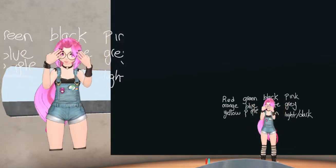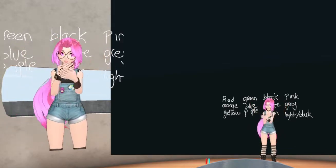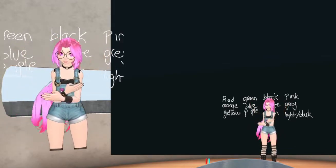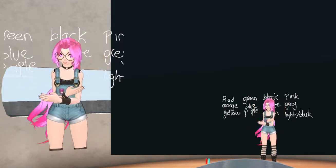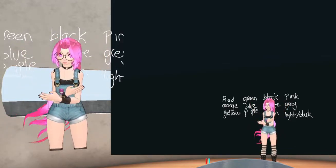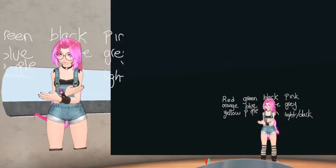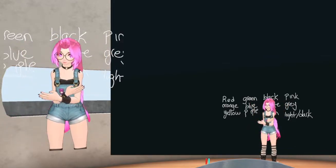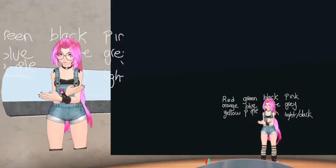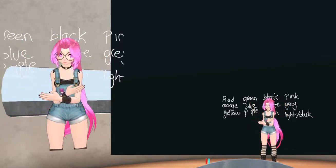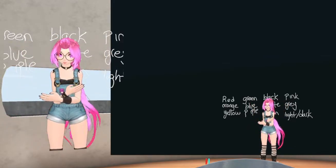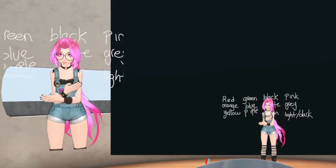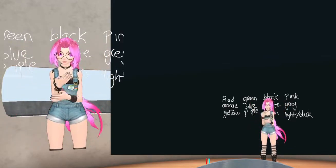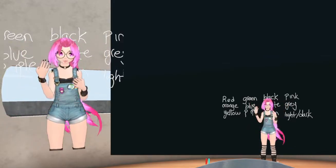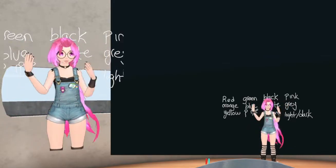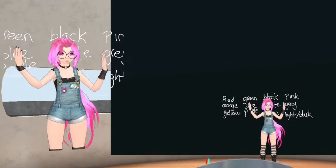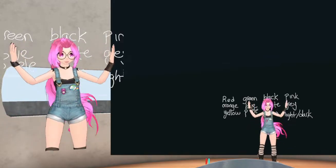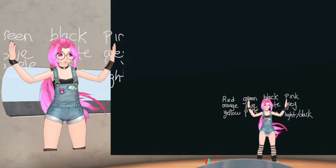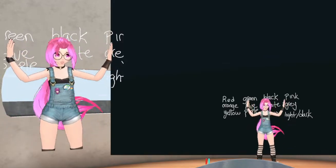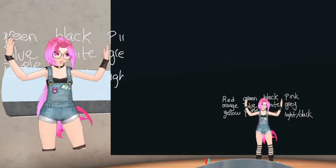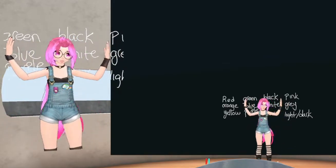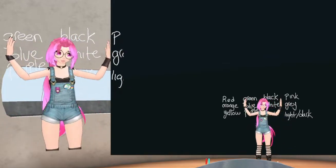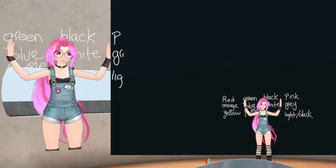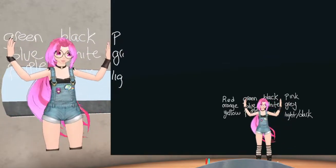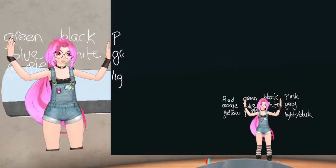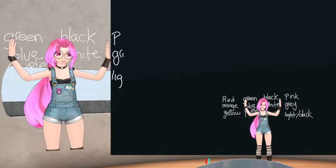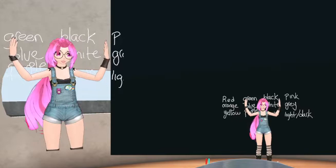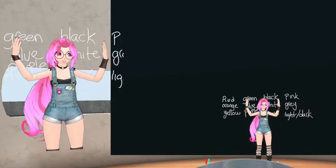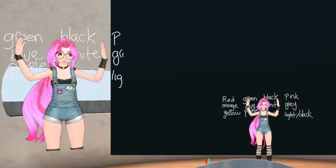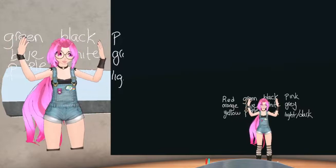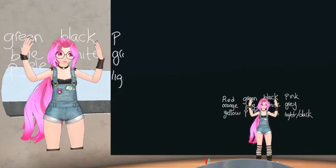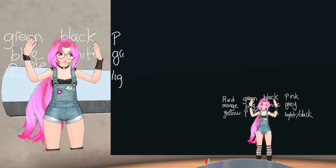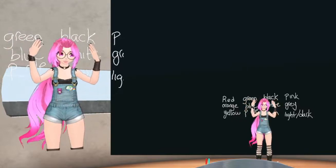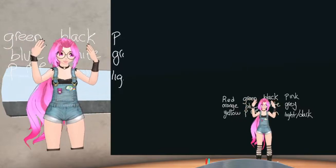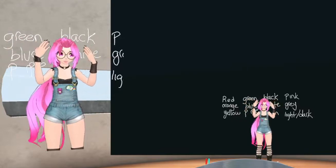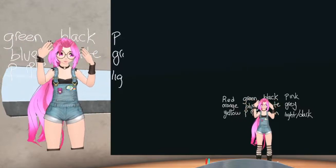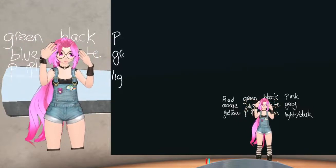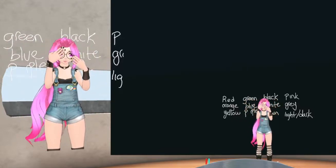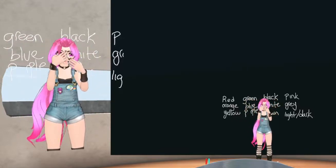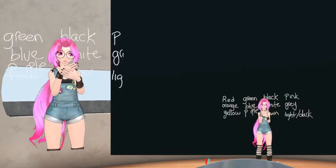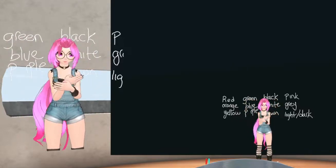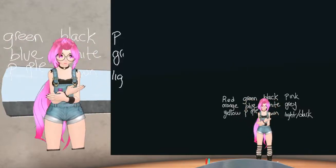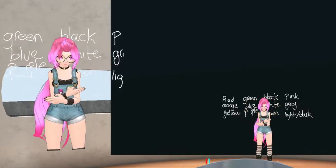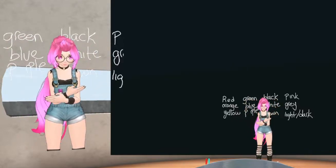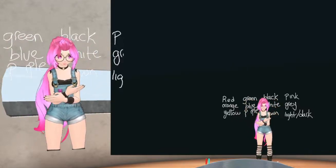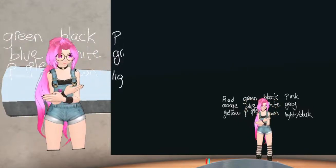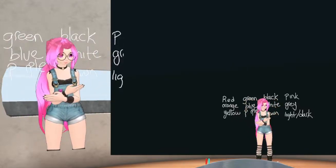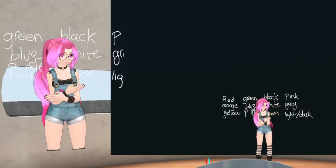can't see anymore. It covers you. So I'll slow down. The hand motion is like this.